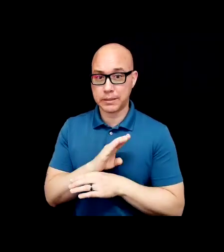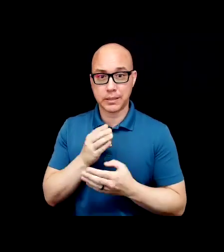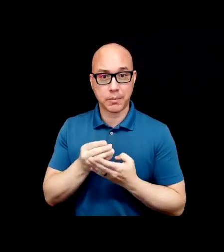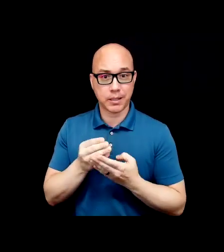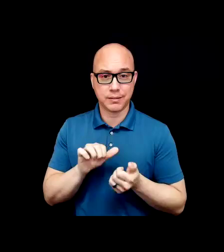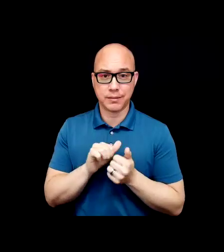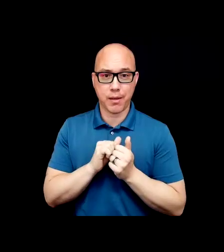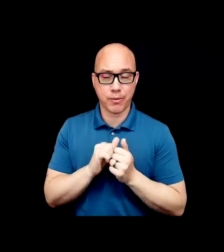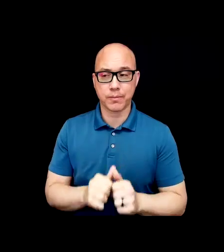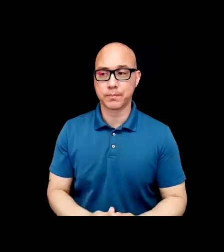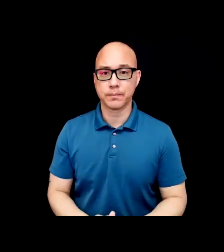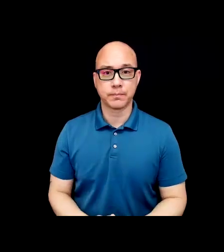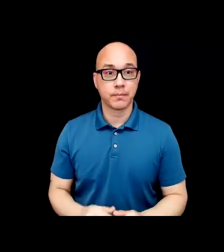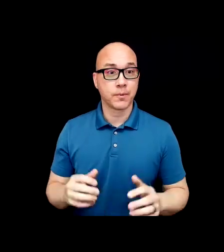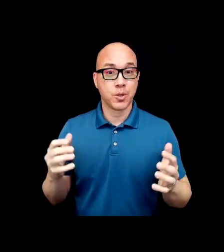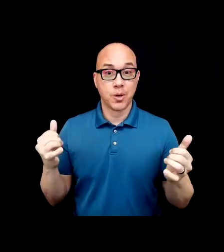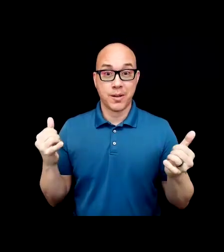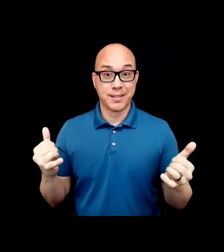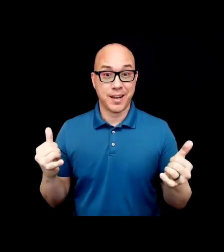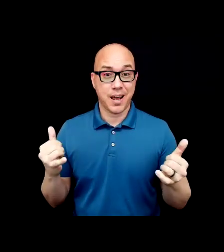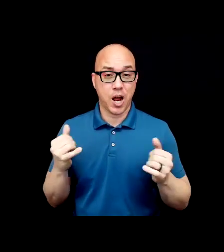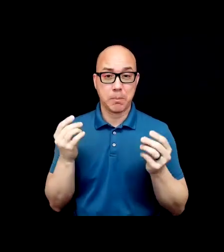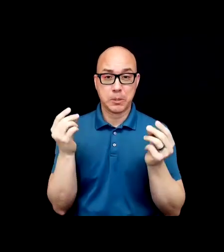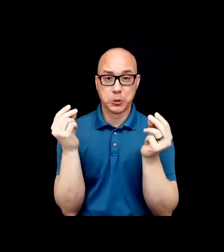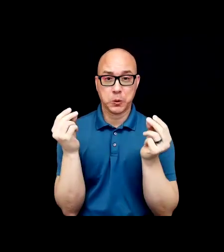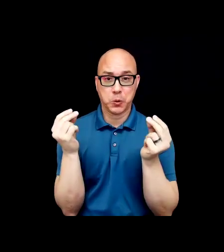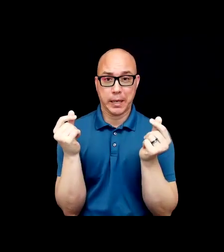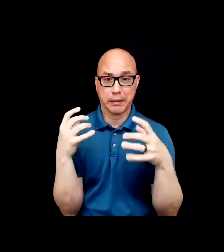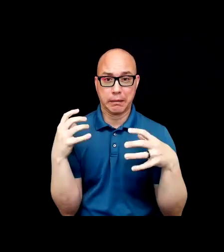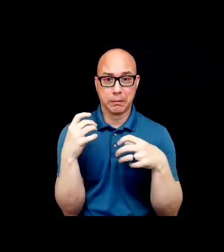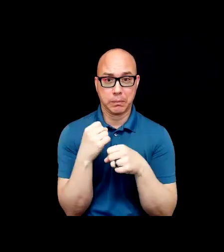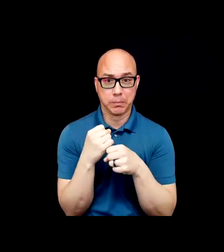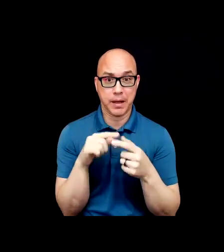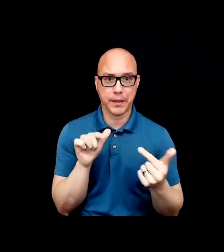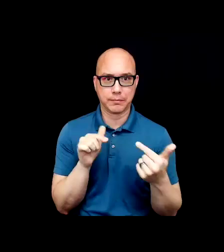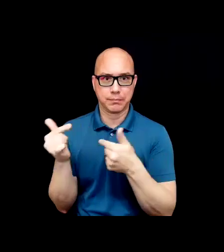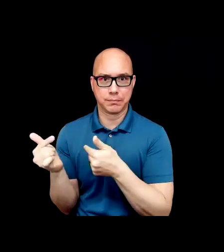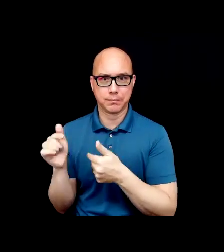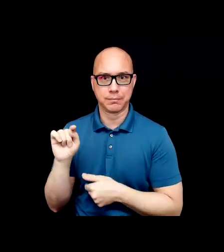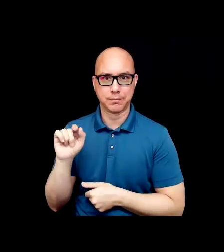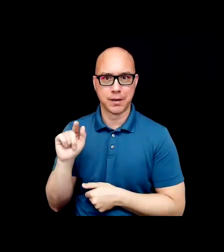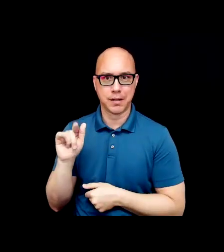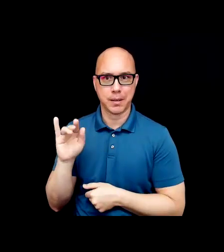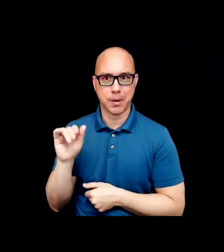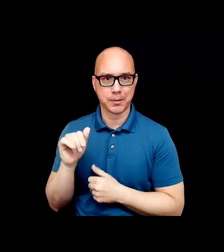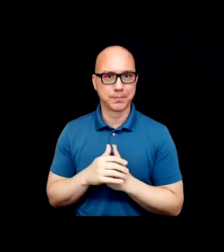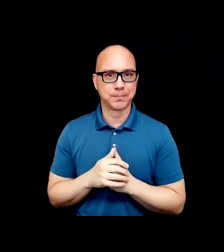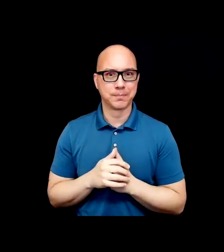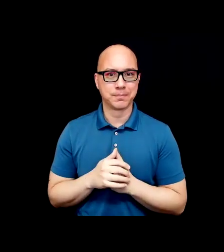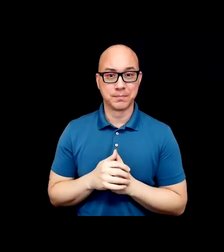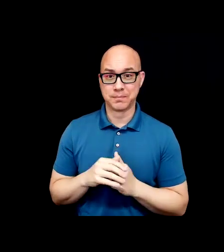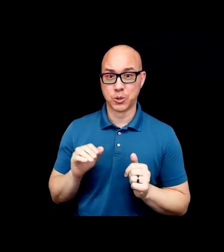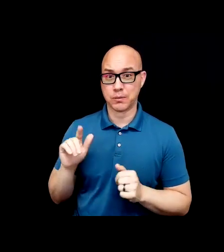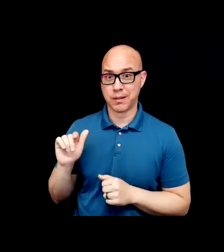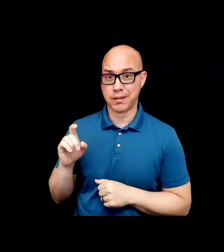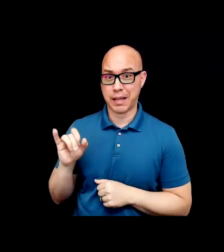Okay, so let me do a really super quick recap, and then I'm going to kick it over to Taliba. So Alexi, could you kick us over to